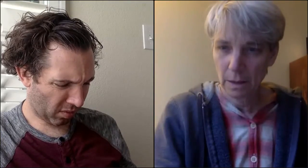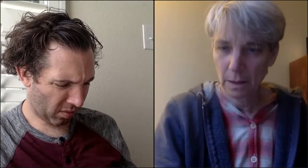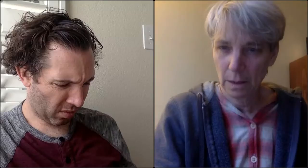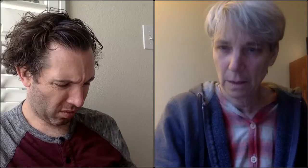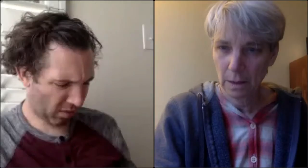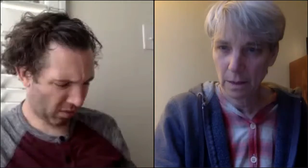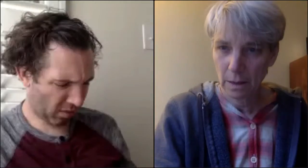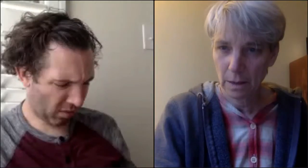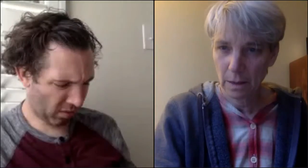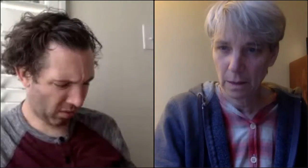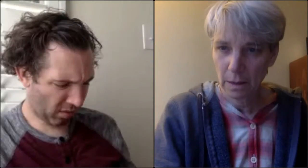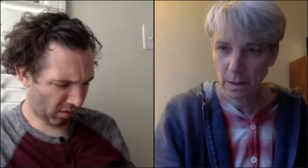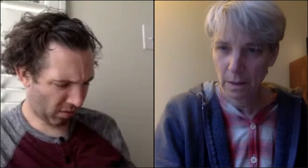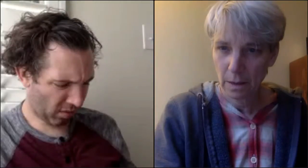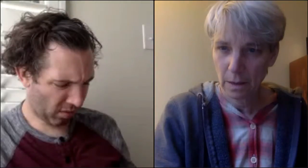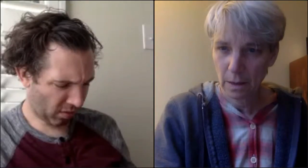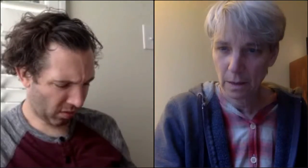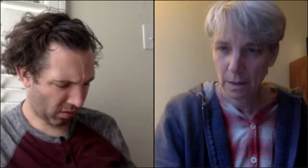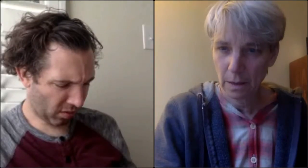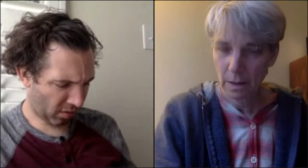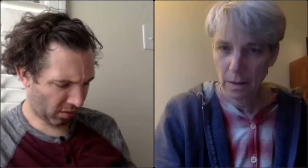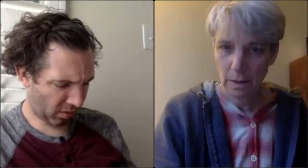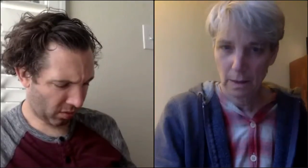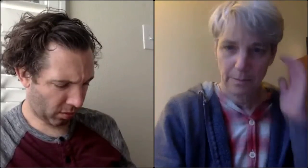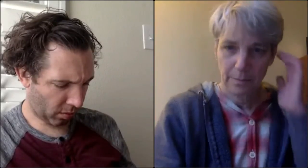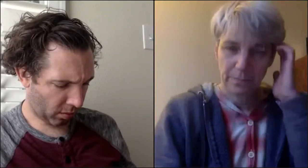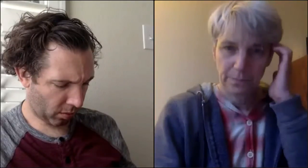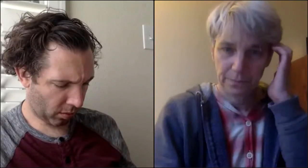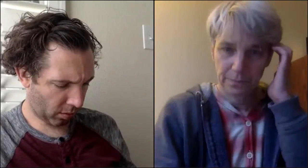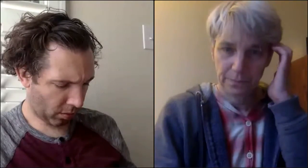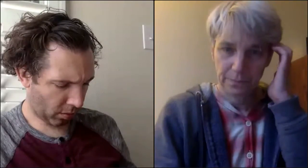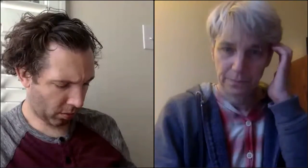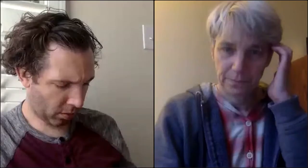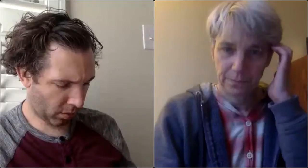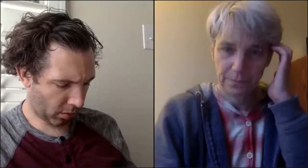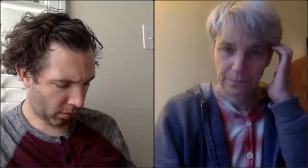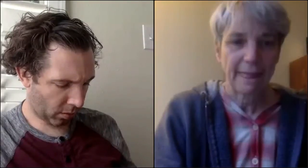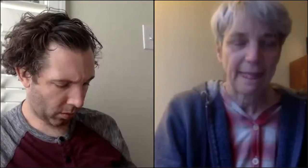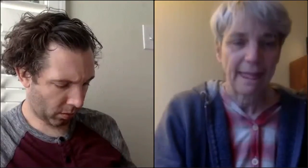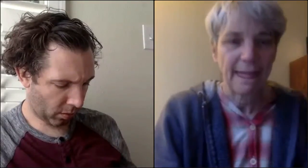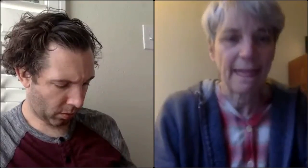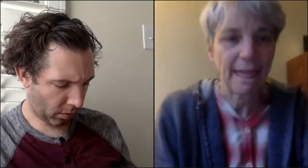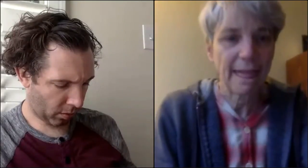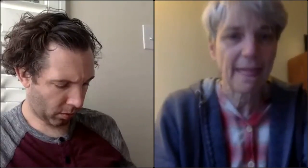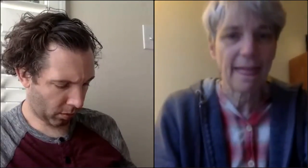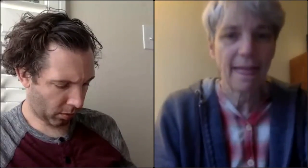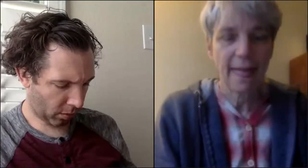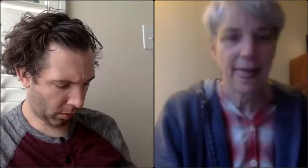Yeah, what I don't like is that if okay, so I'm gonna leave you guys, go back to